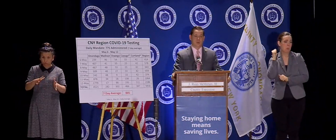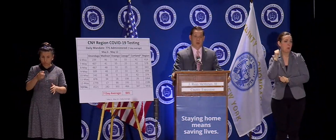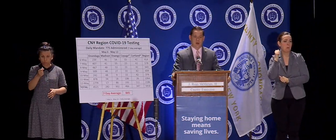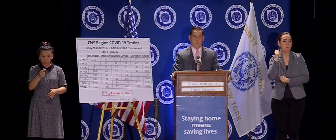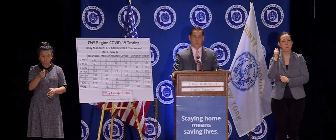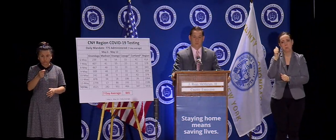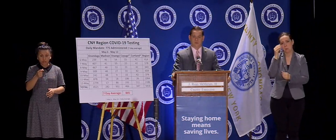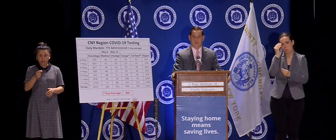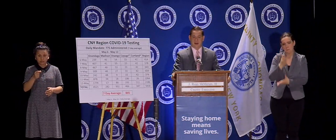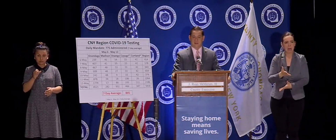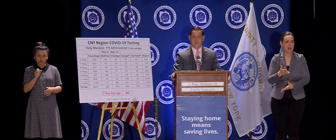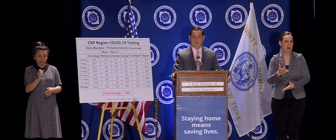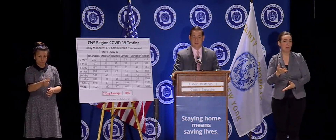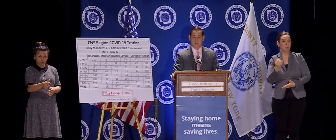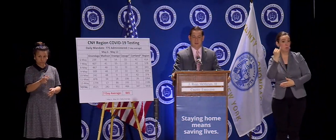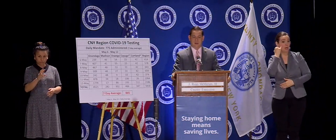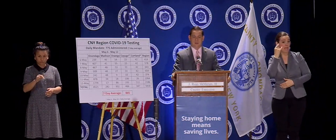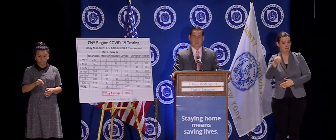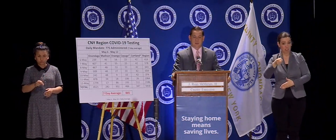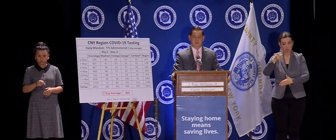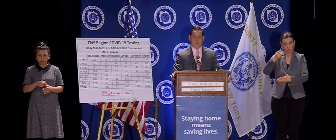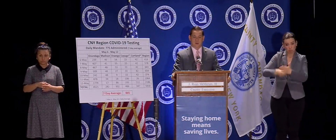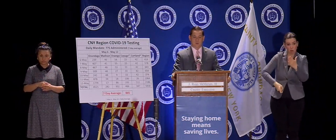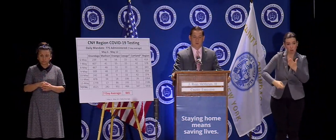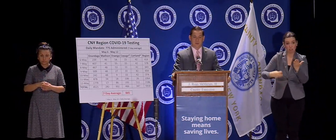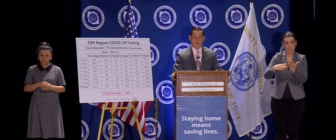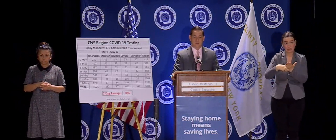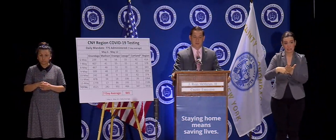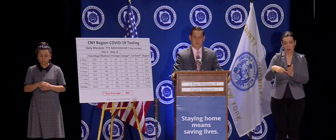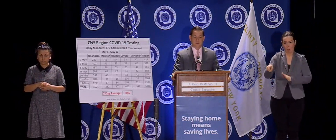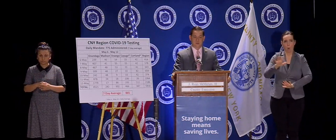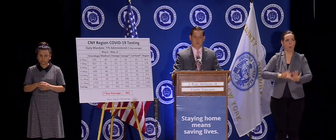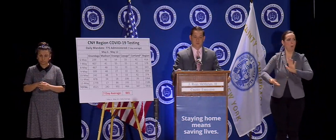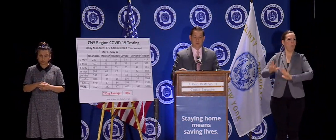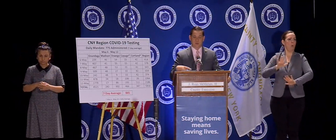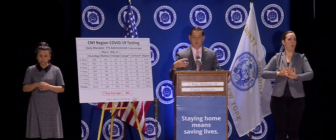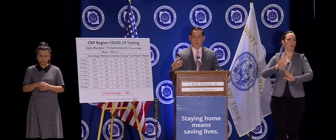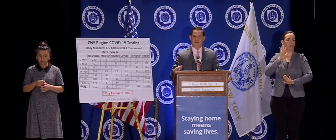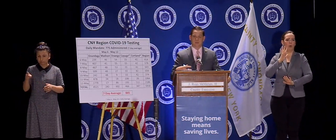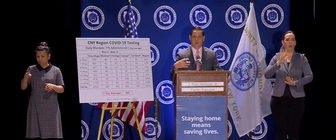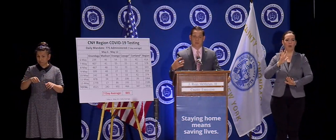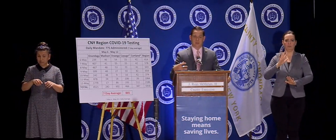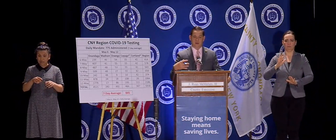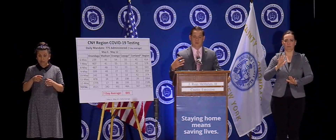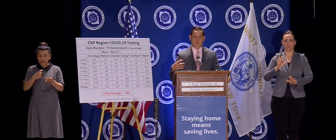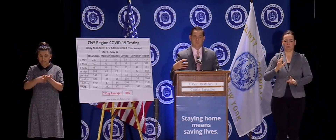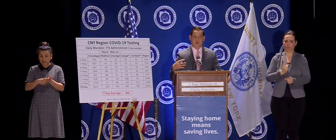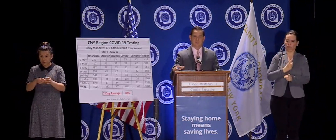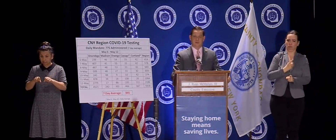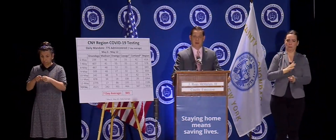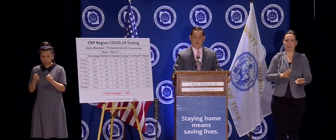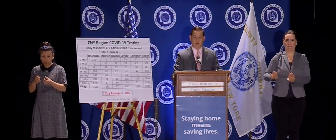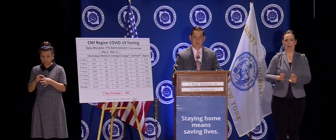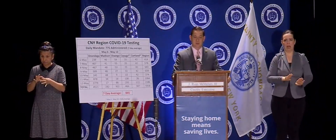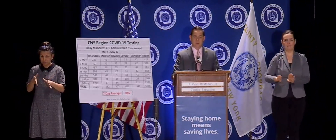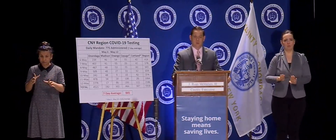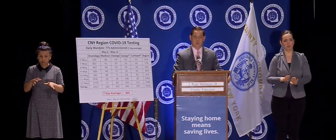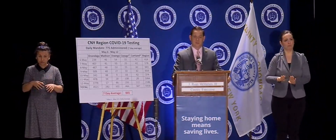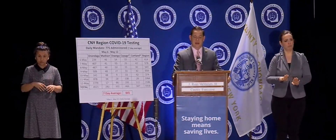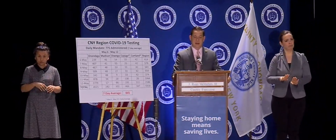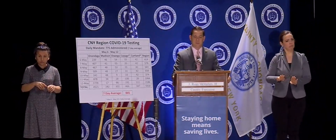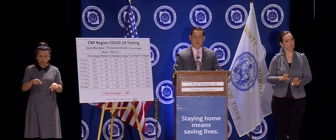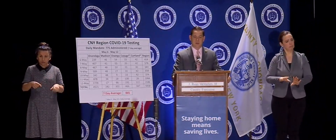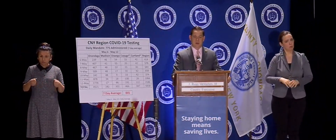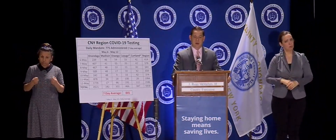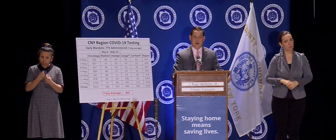So there will be fines, and so there's still a responsibility here to fight the virus in